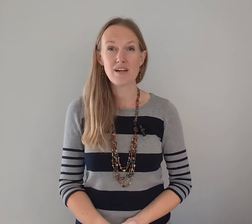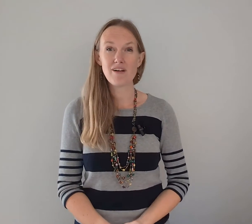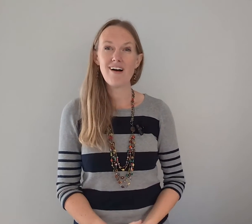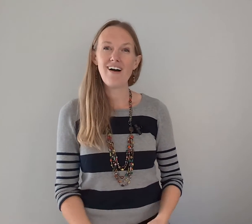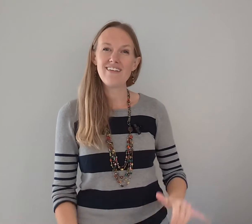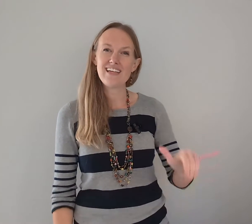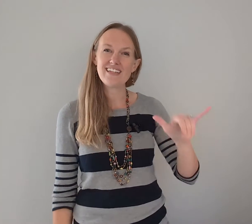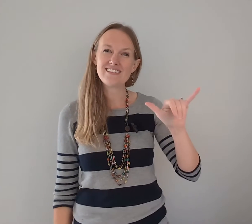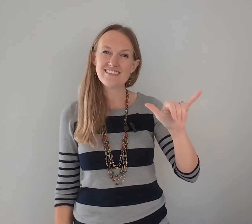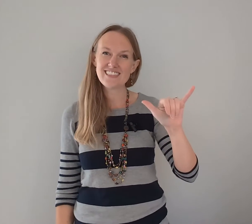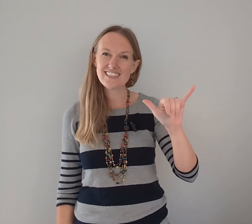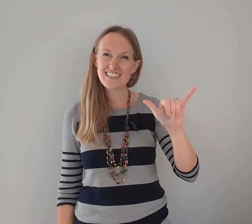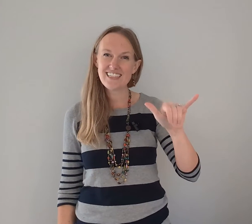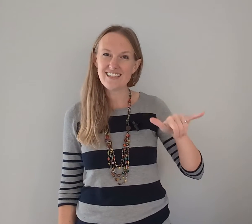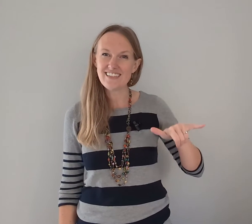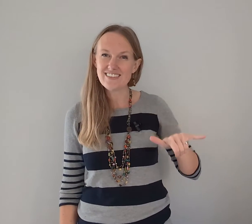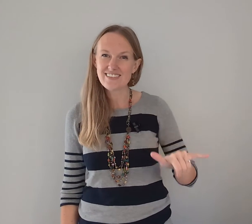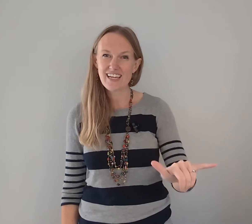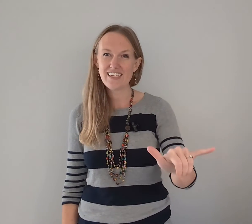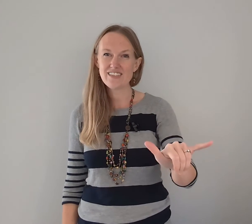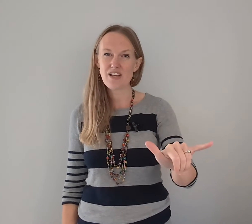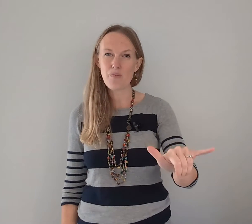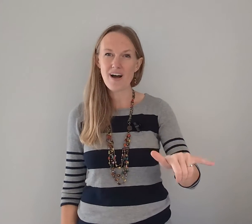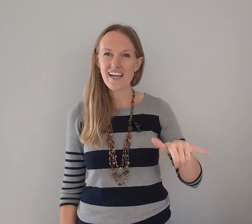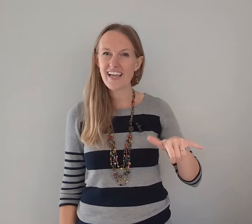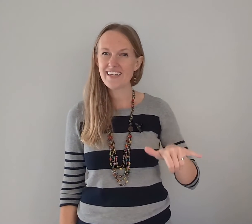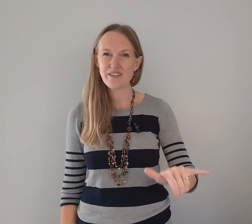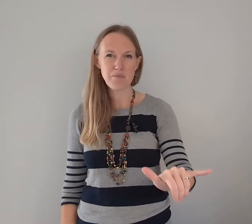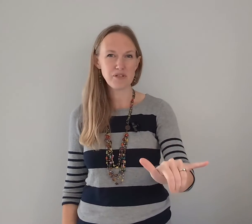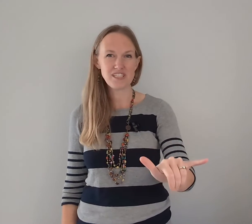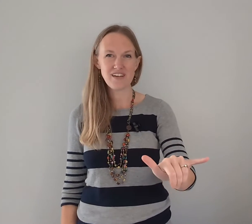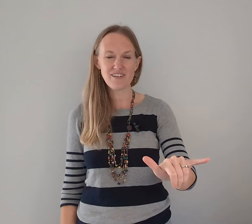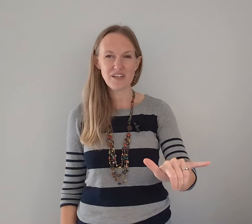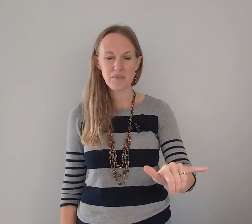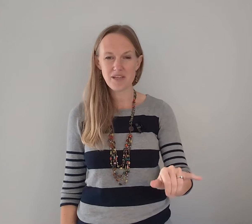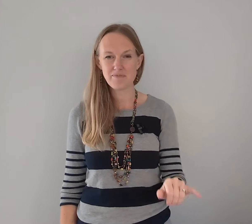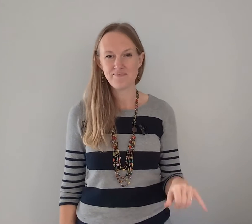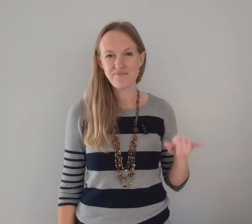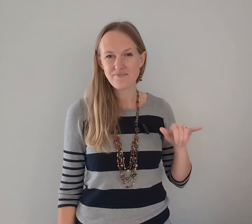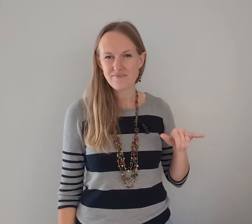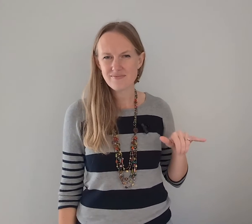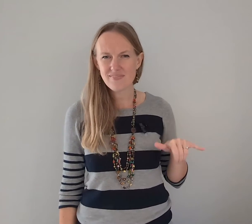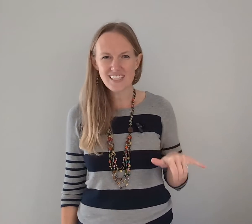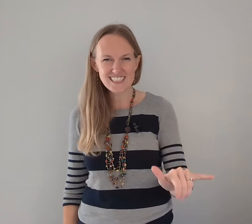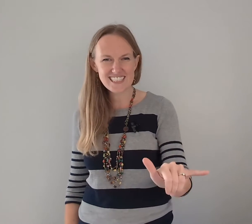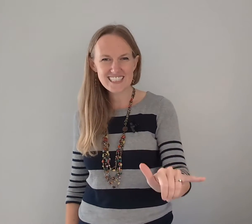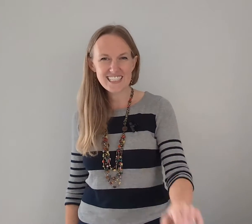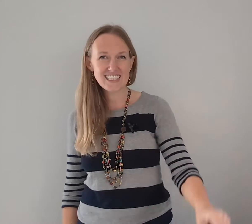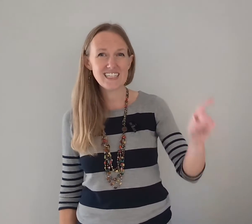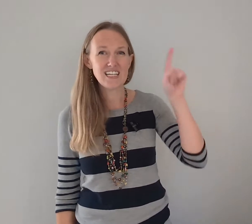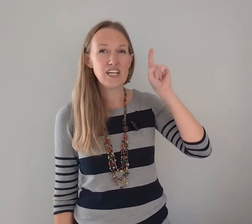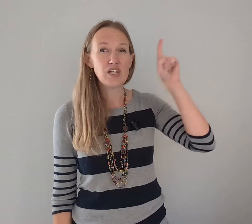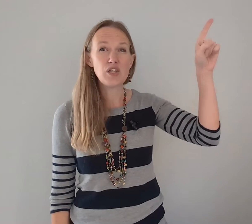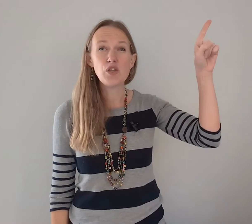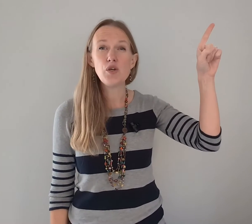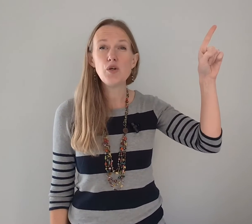I'm calling. So still, okay, so that Y hand and push it out a little bit. Still